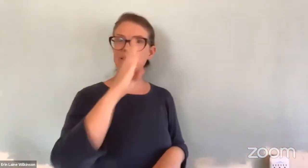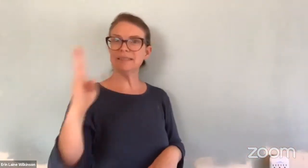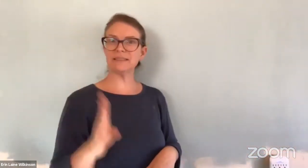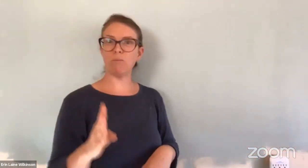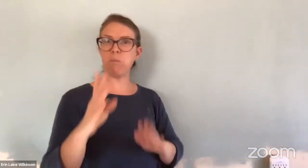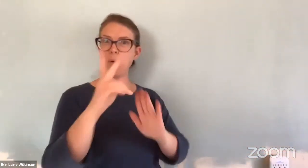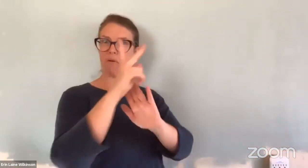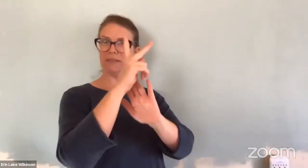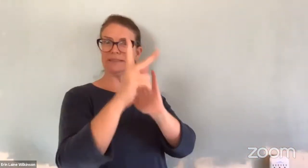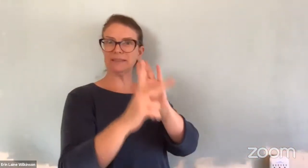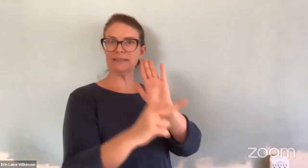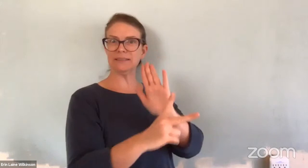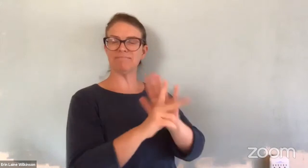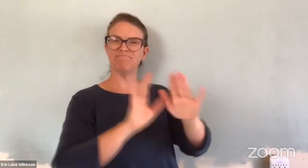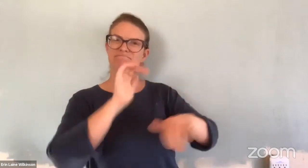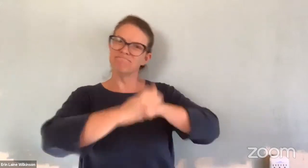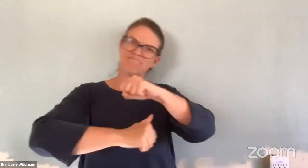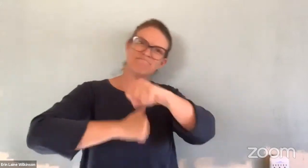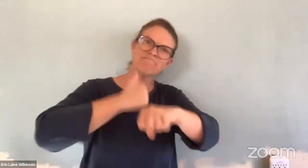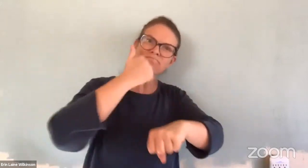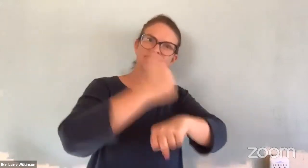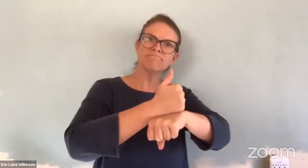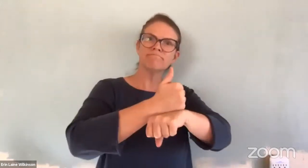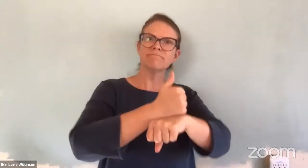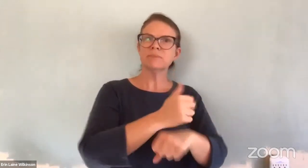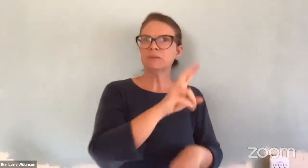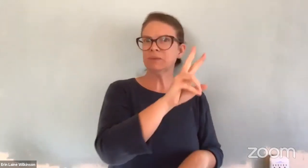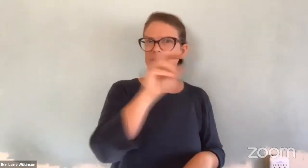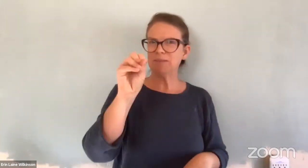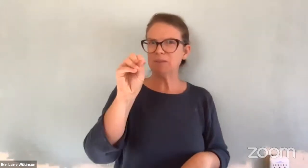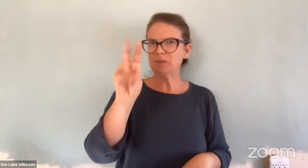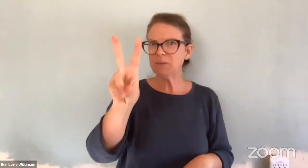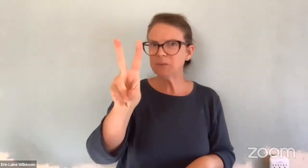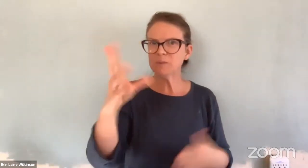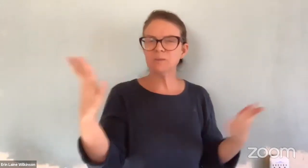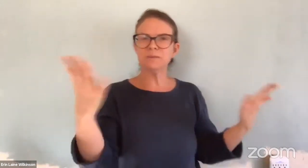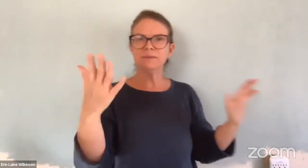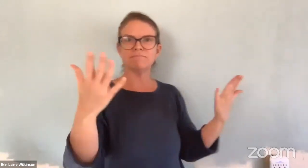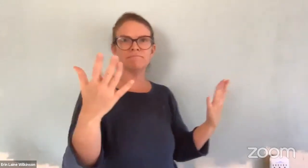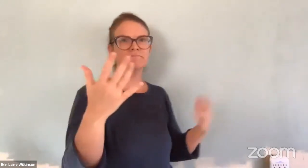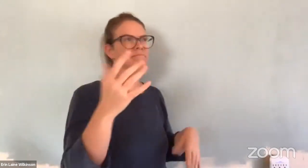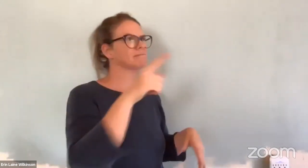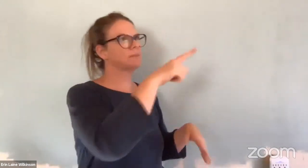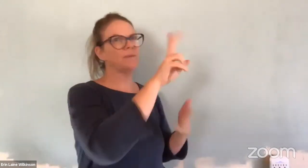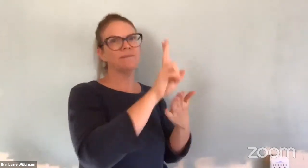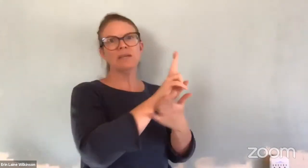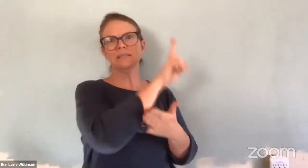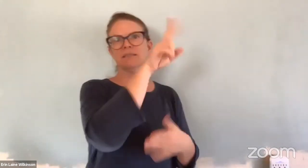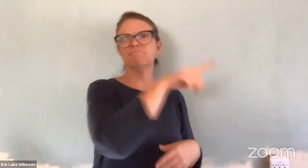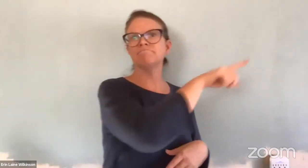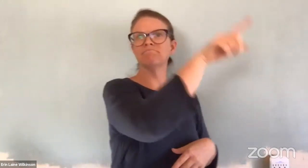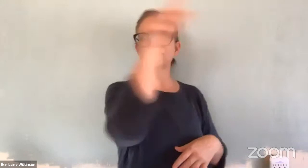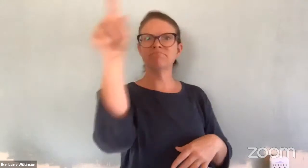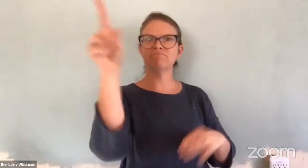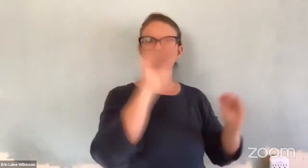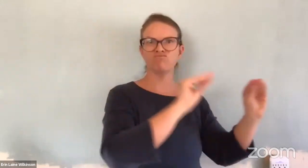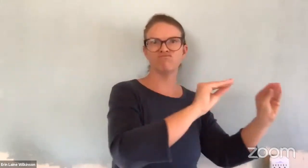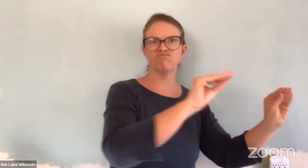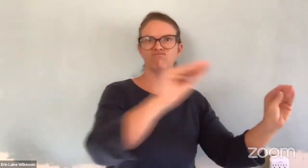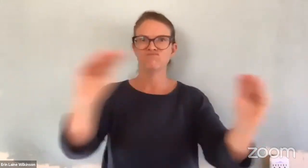was discussing in terms of the Brazilian language policies, the establishment in